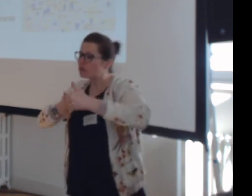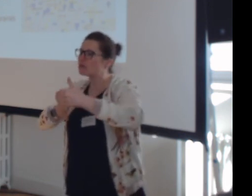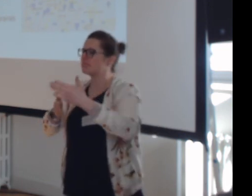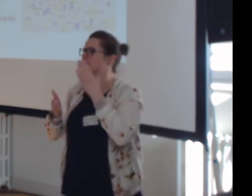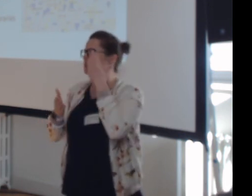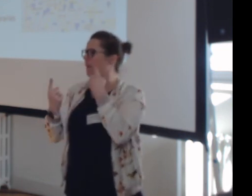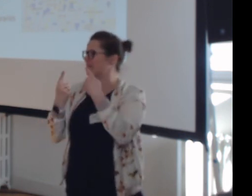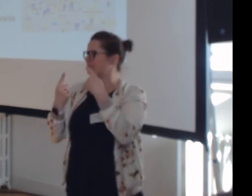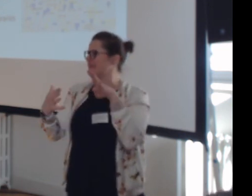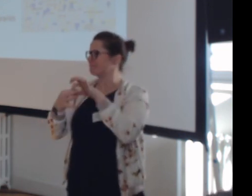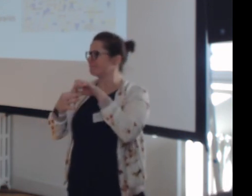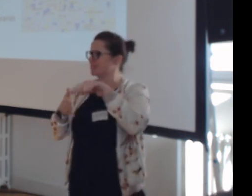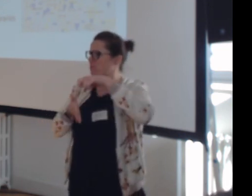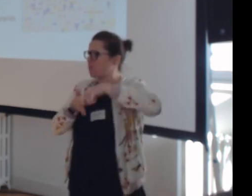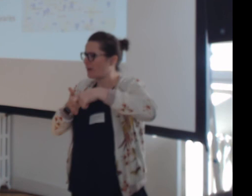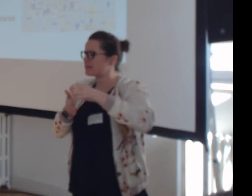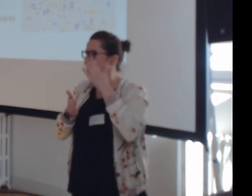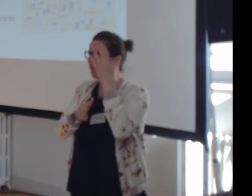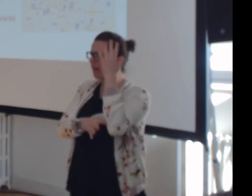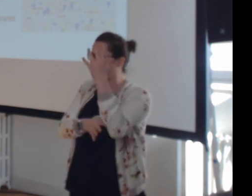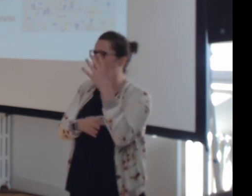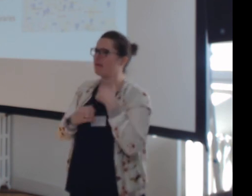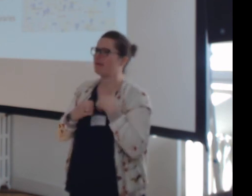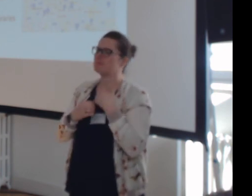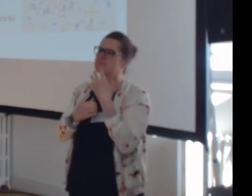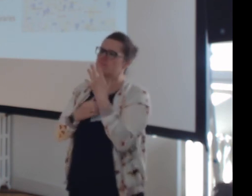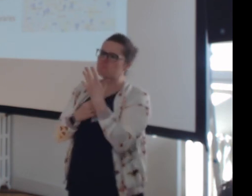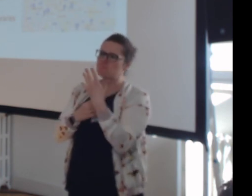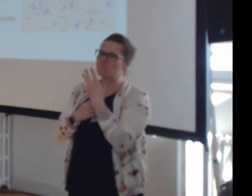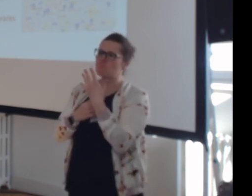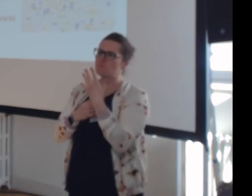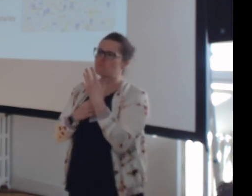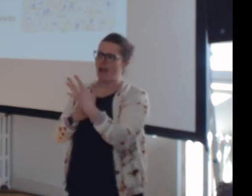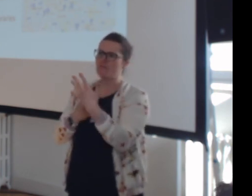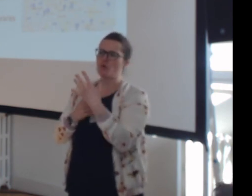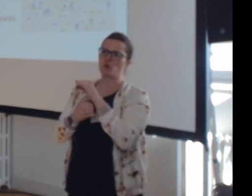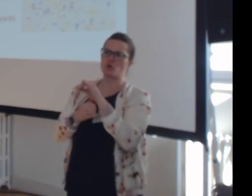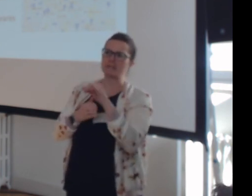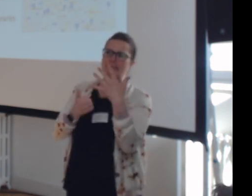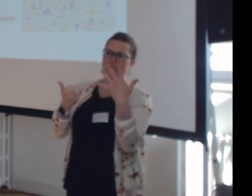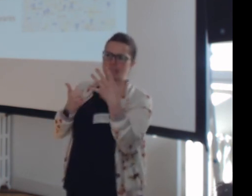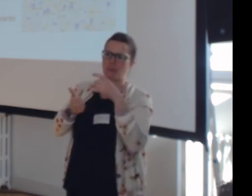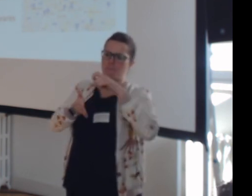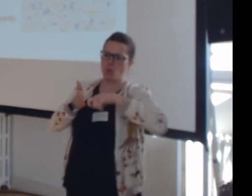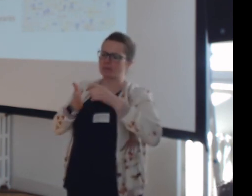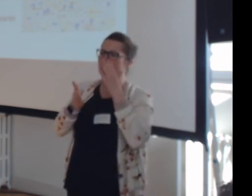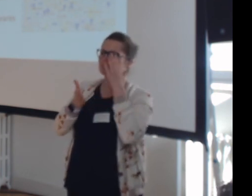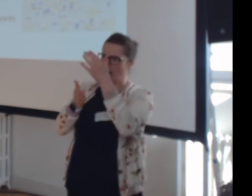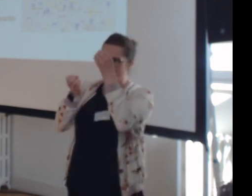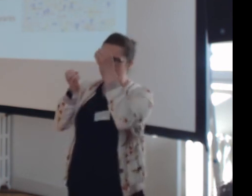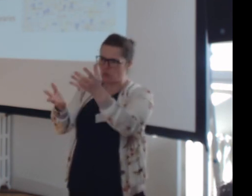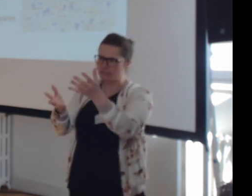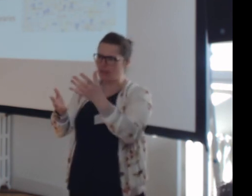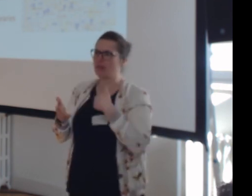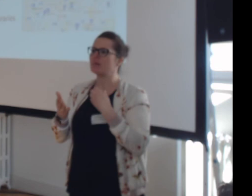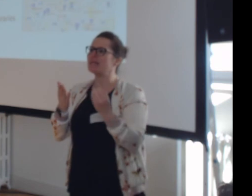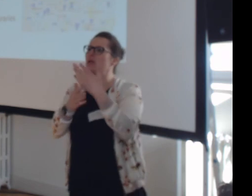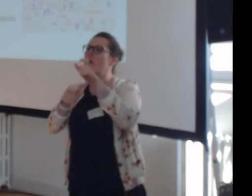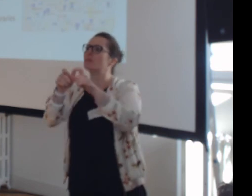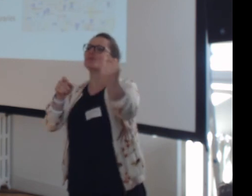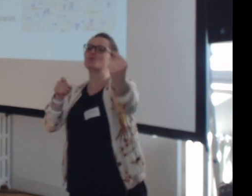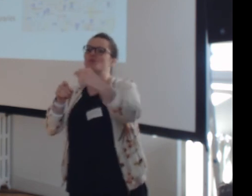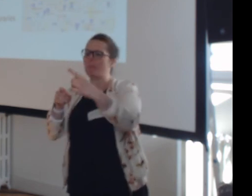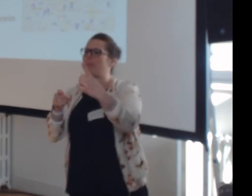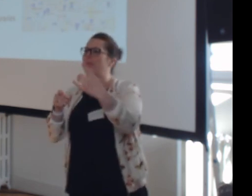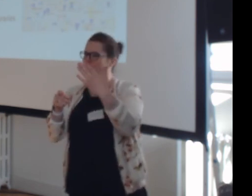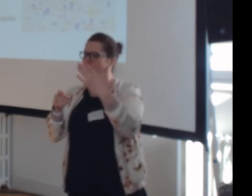going to talk about these projects. I'm going to present you 5 or 6 projects in which we work with newcomers. So